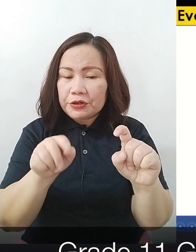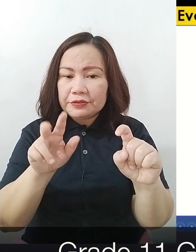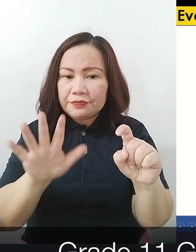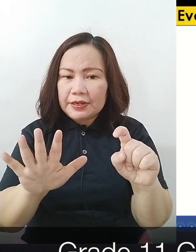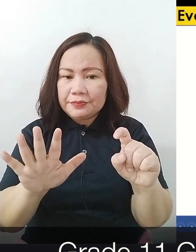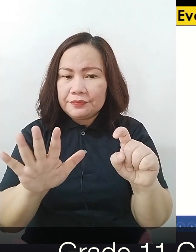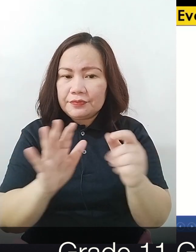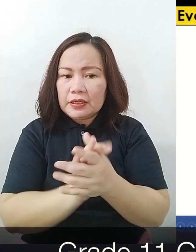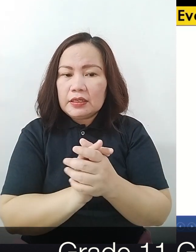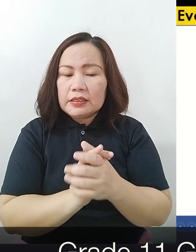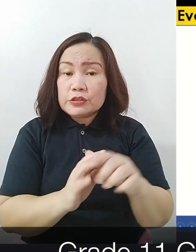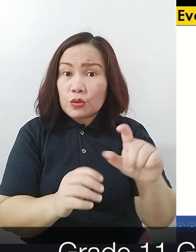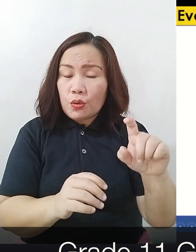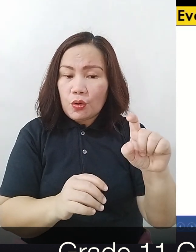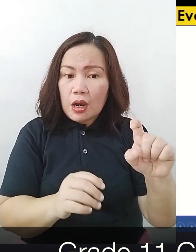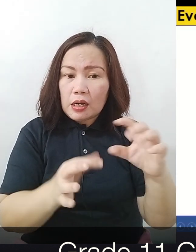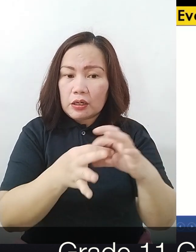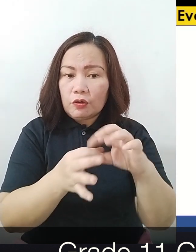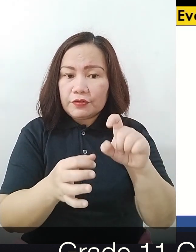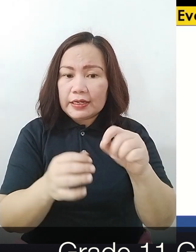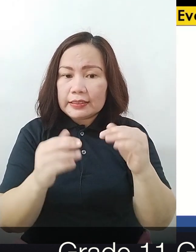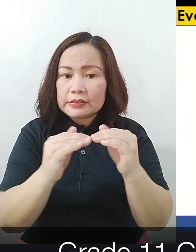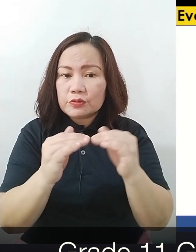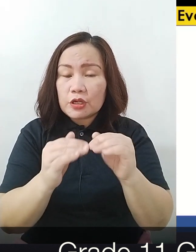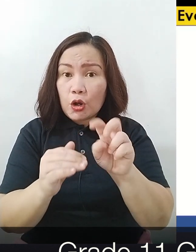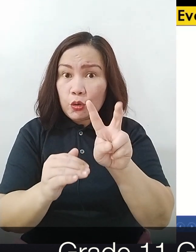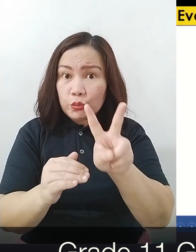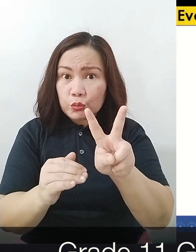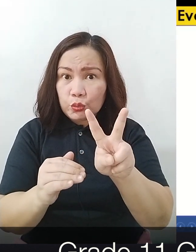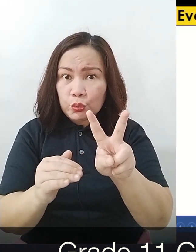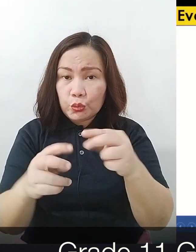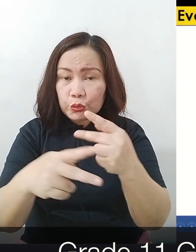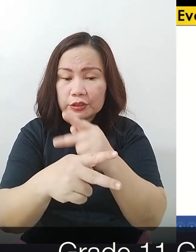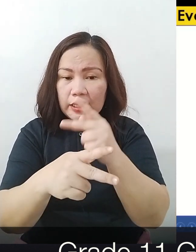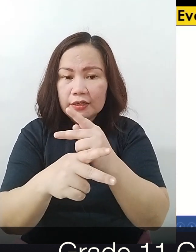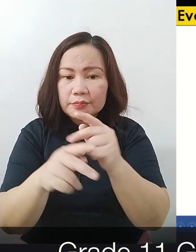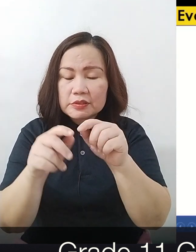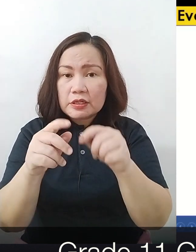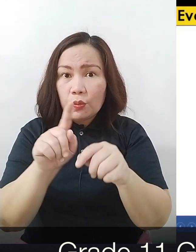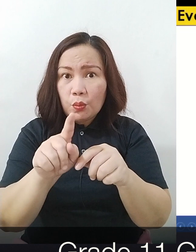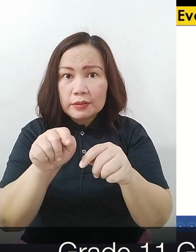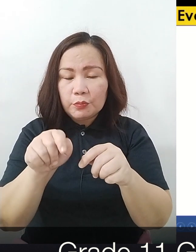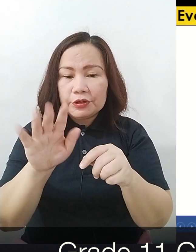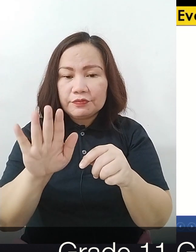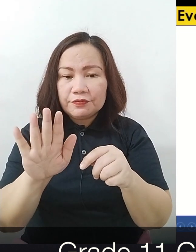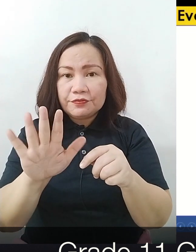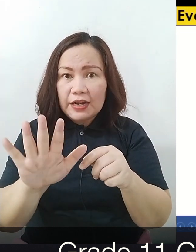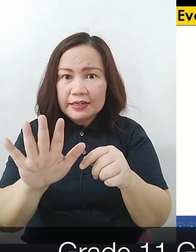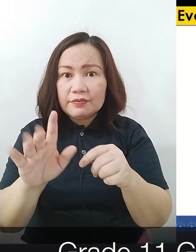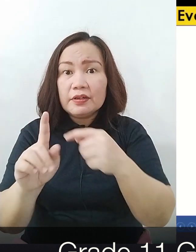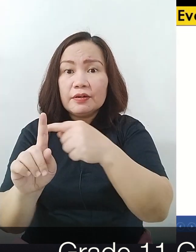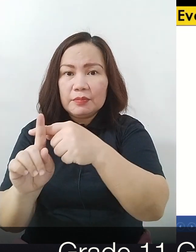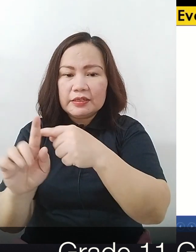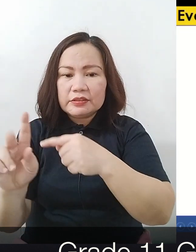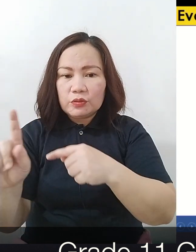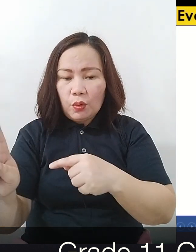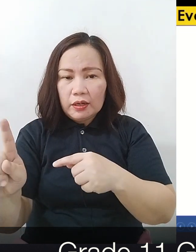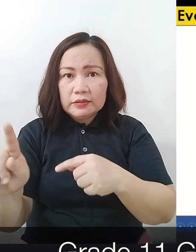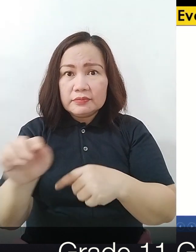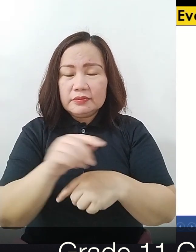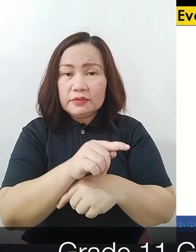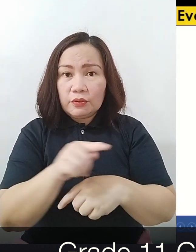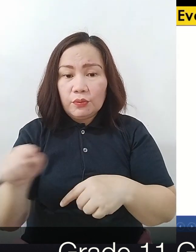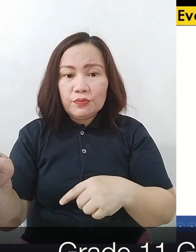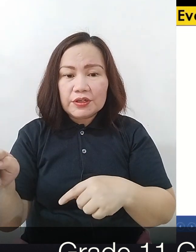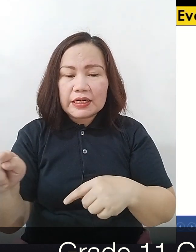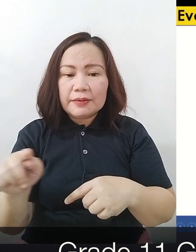1.5. So, magiging 2 times 1.5 plus 1 all over 1.5 minus